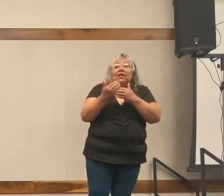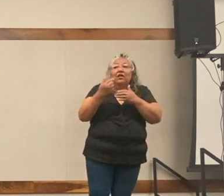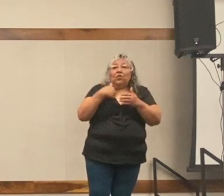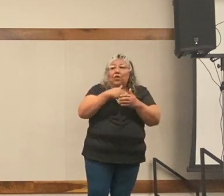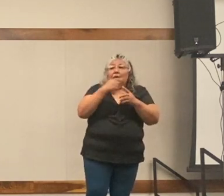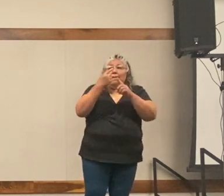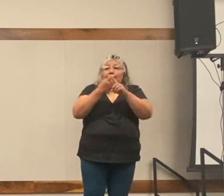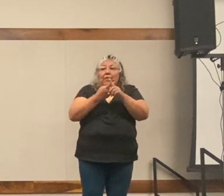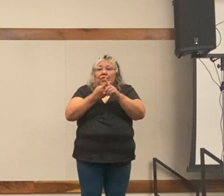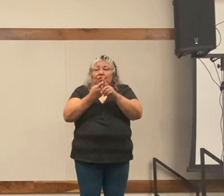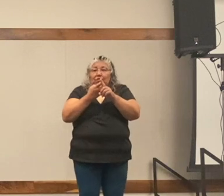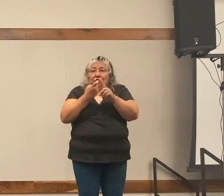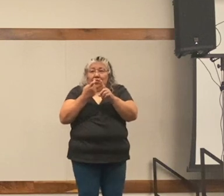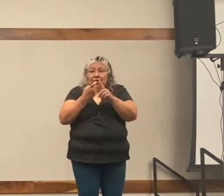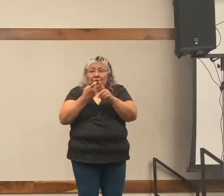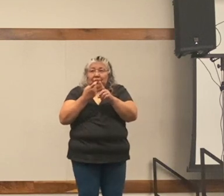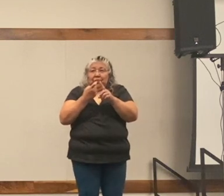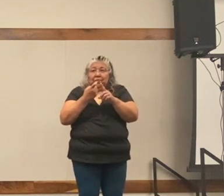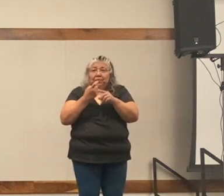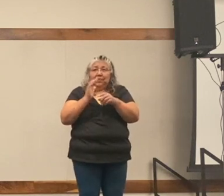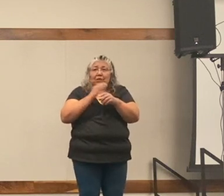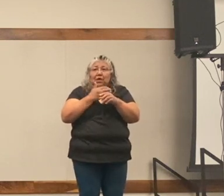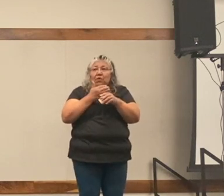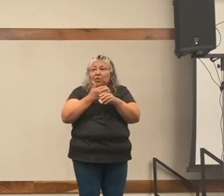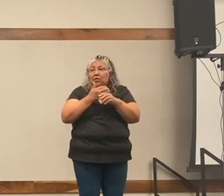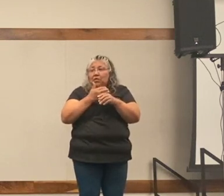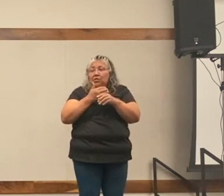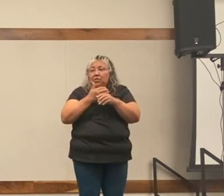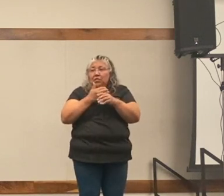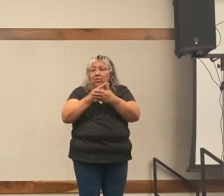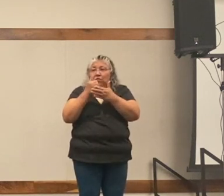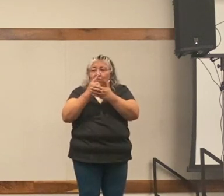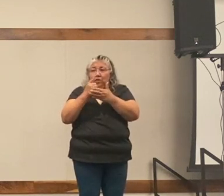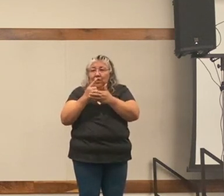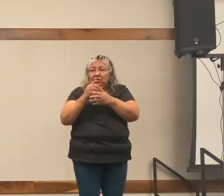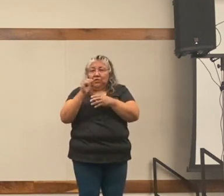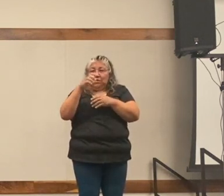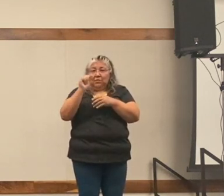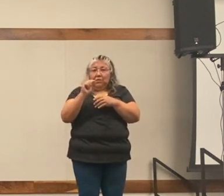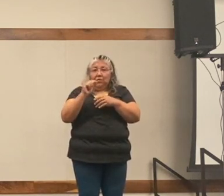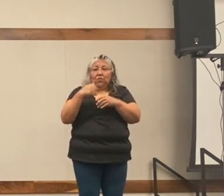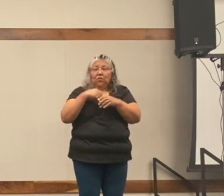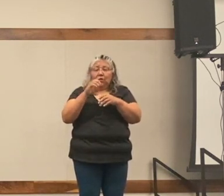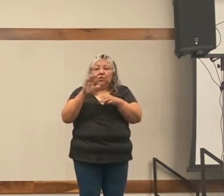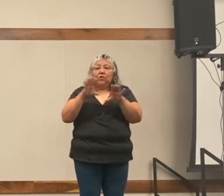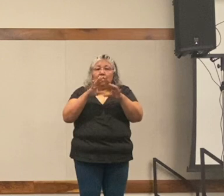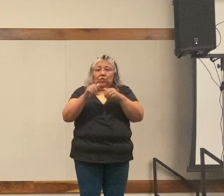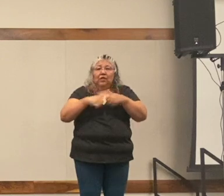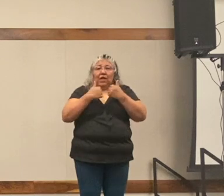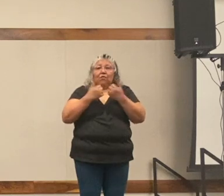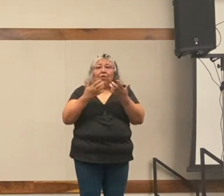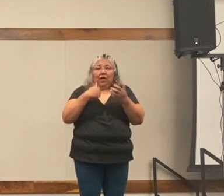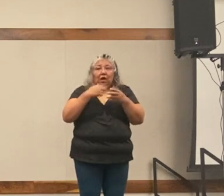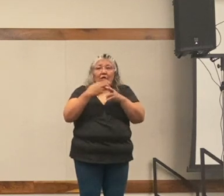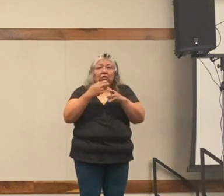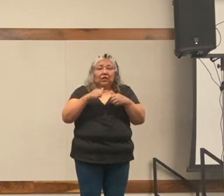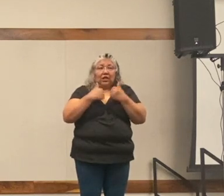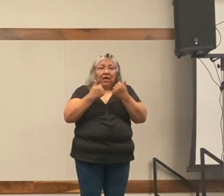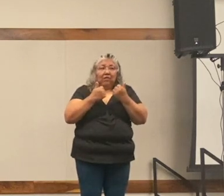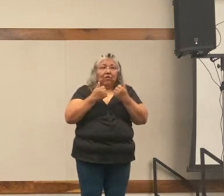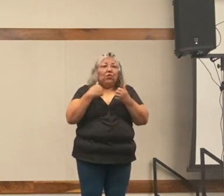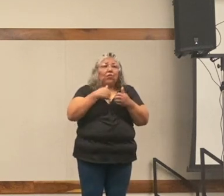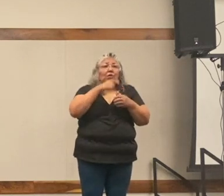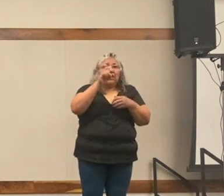we're a month away from our weekly in September when we were going to go live, what I call it, live. And